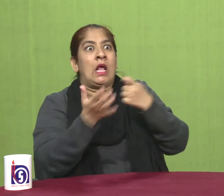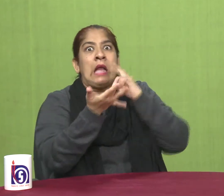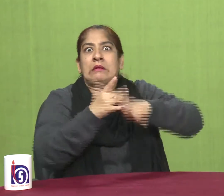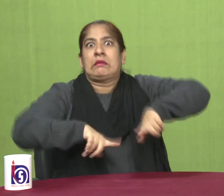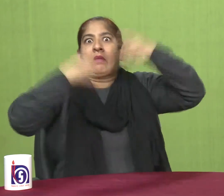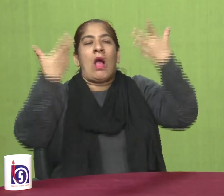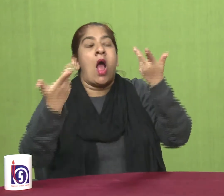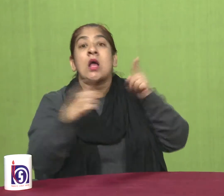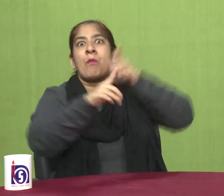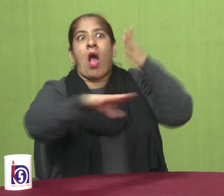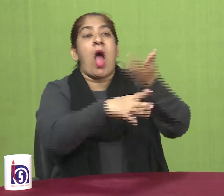Which can cost anything.